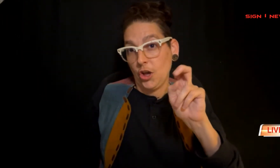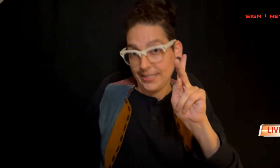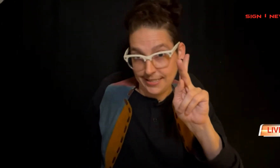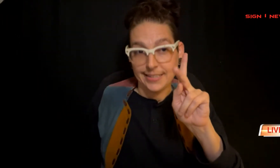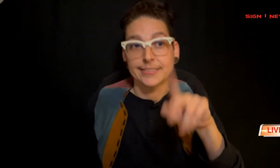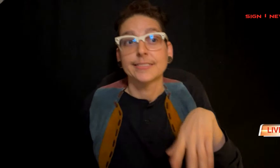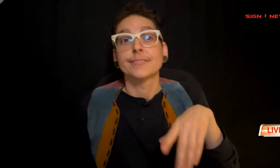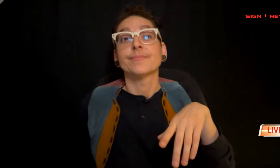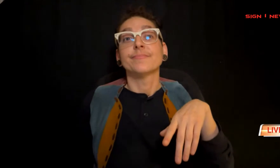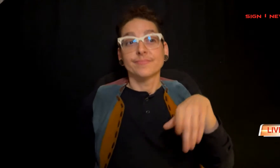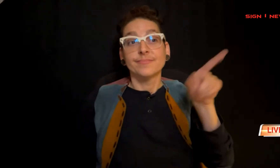Vanessa,